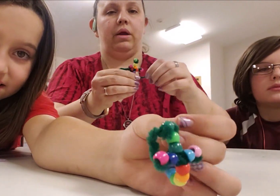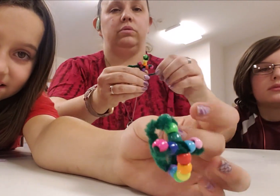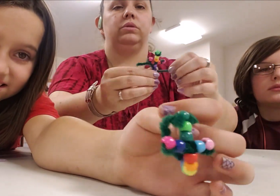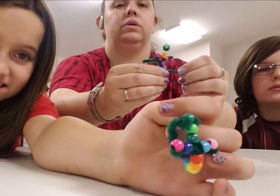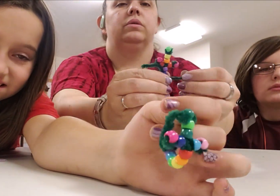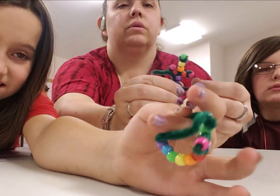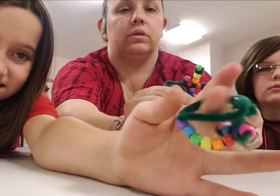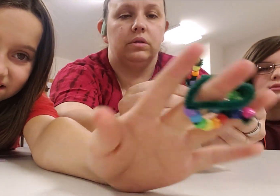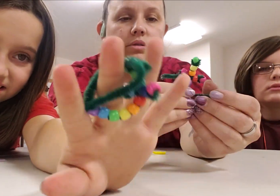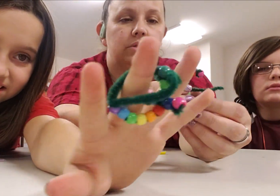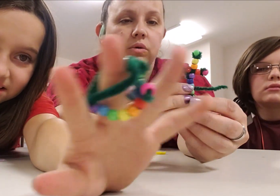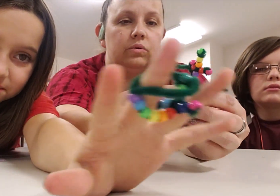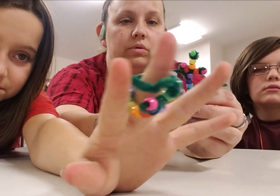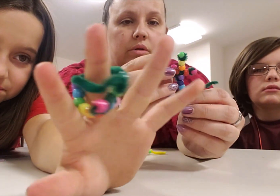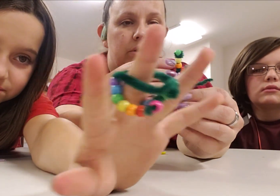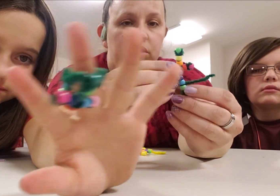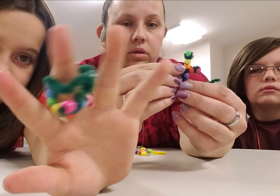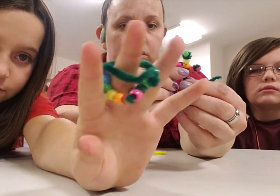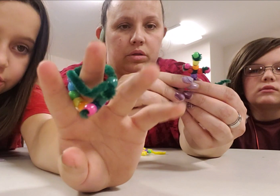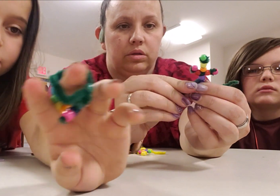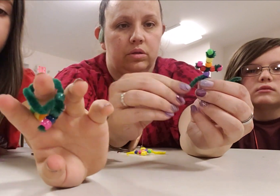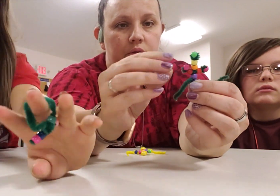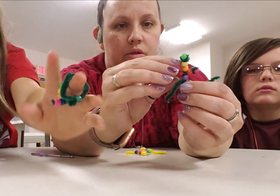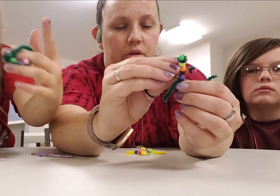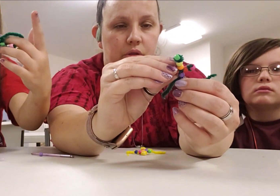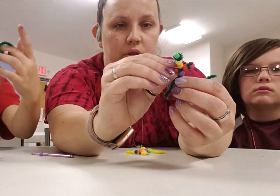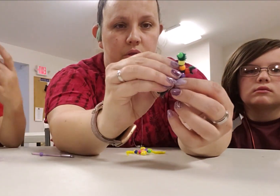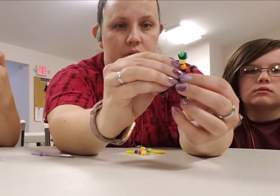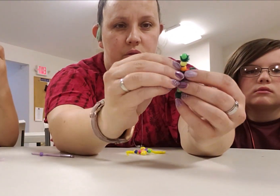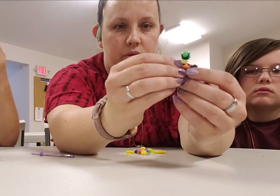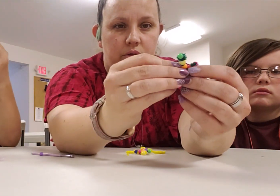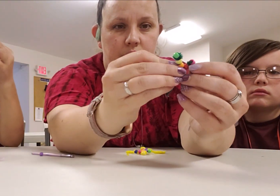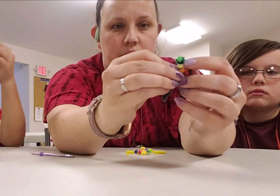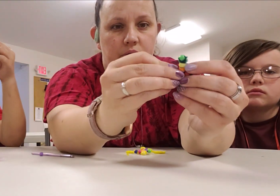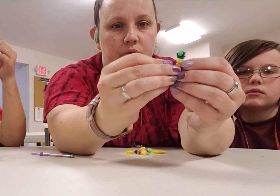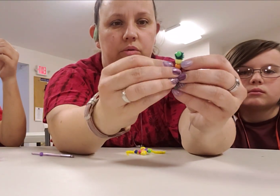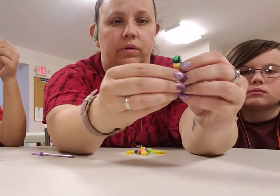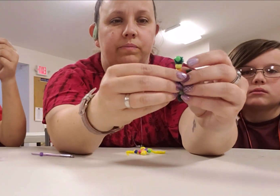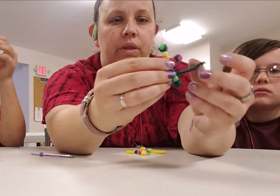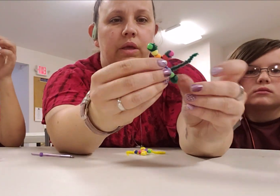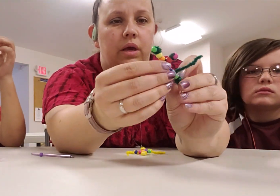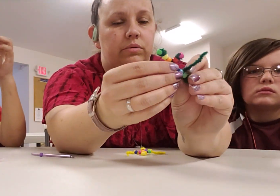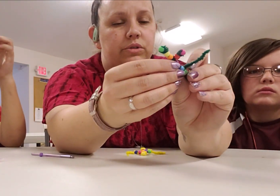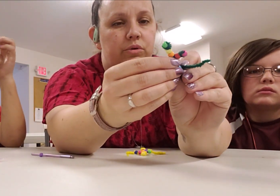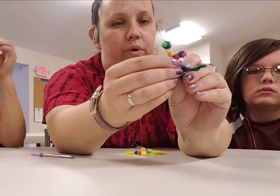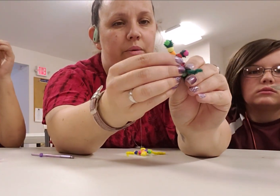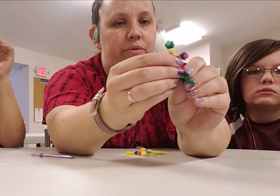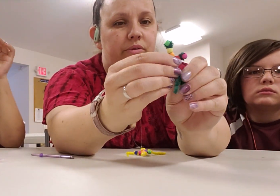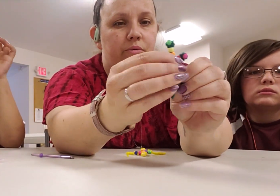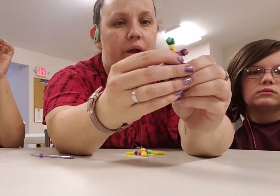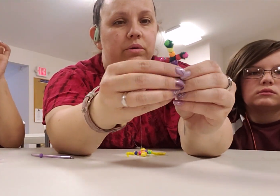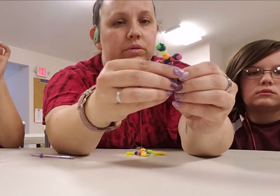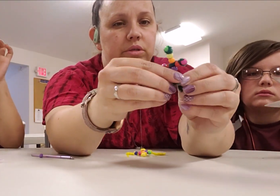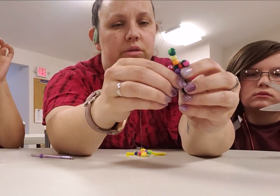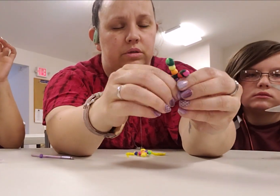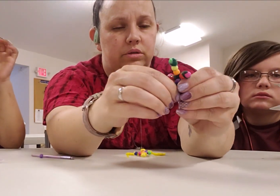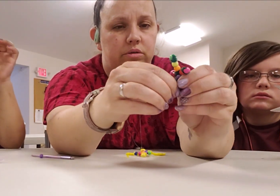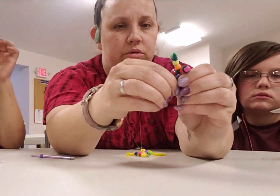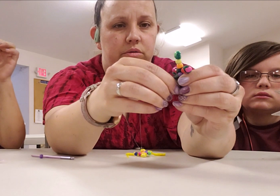around. So, Don't y'all like my new bracelet? hold on. I'm just gonna wrap this around